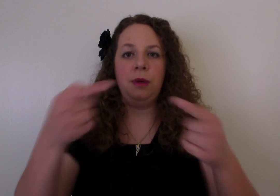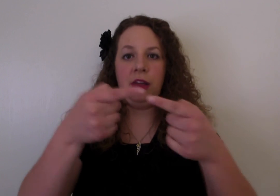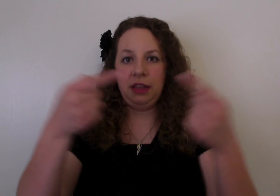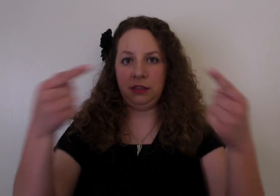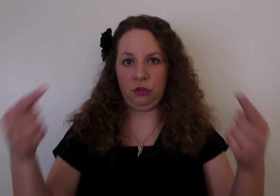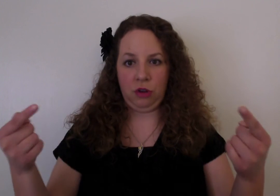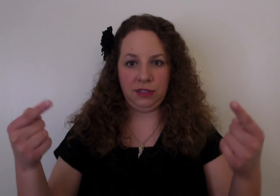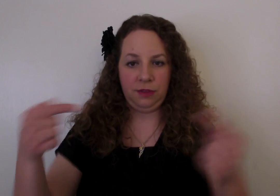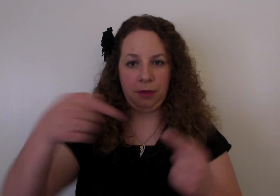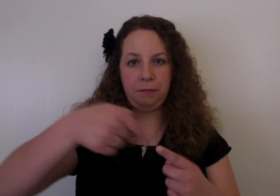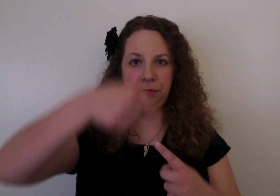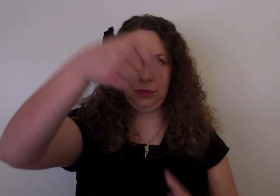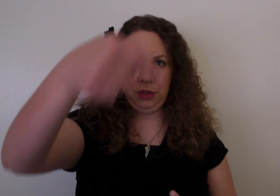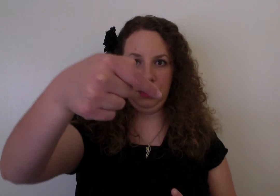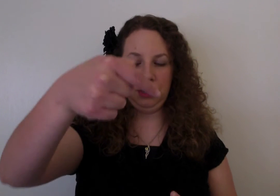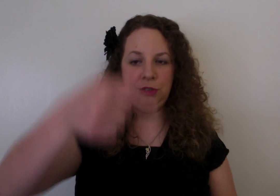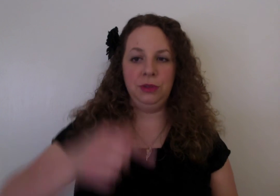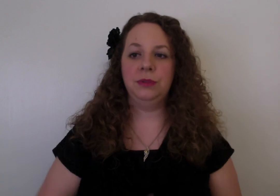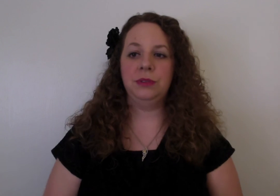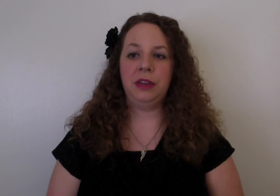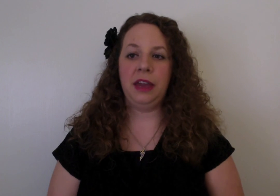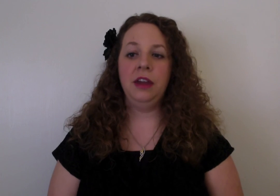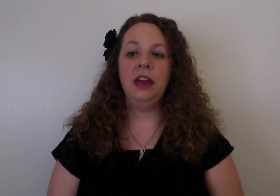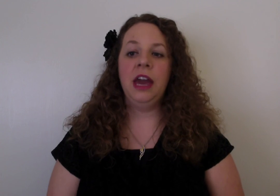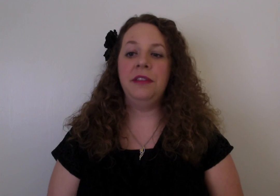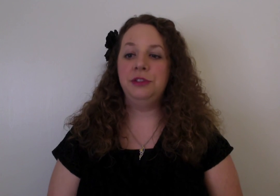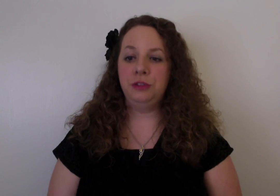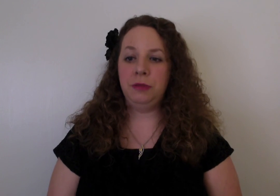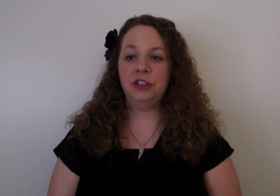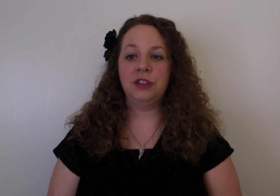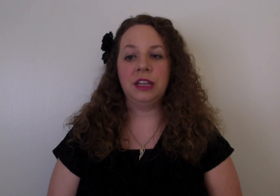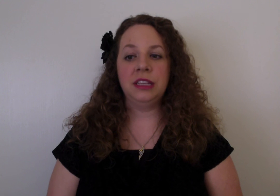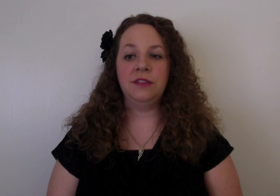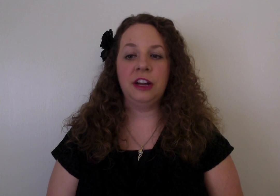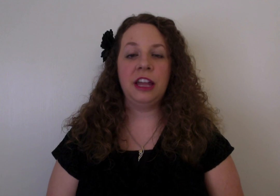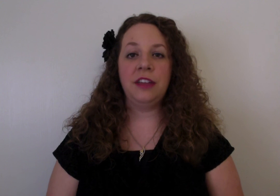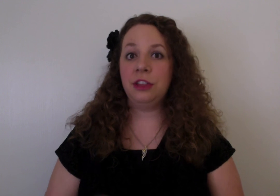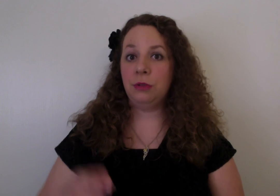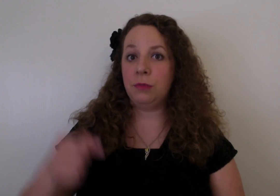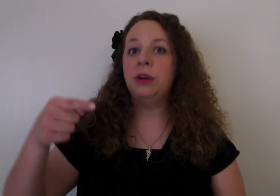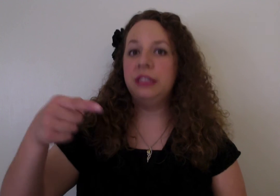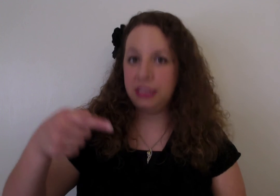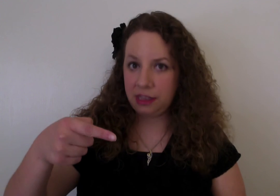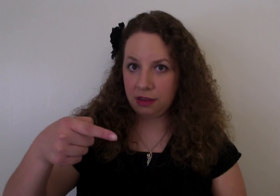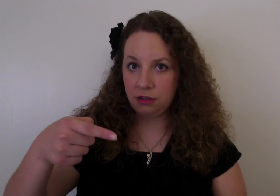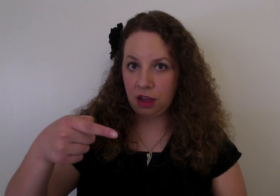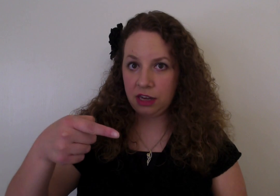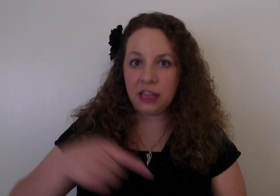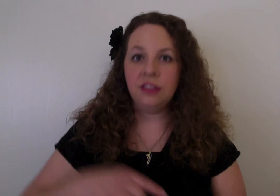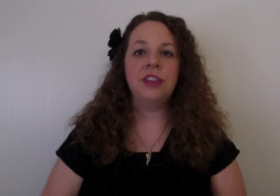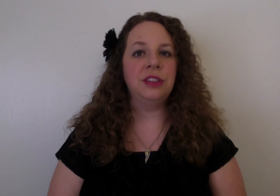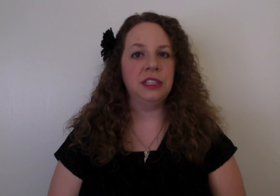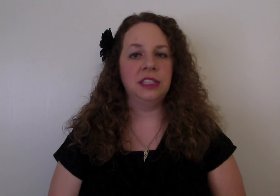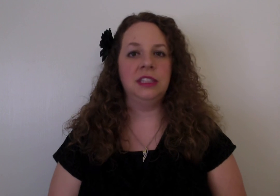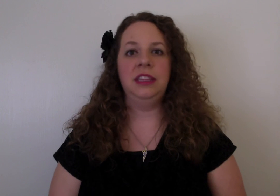as across from, you can do those, okay? And then do make sure that at the very end, then you're pointing and nodding that this is the